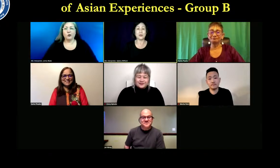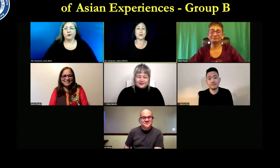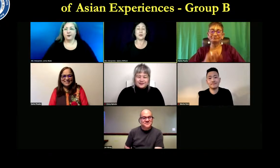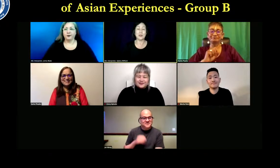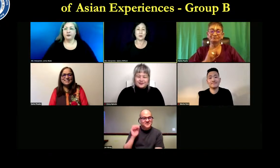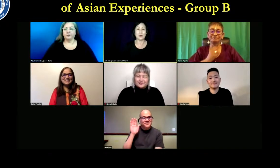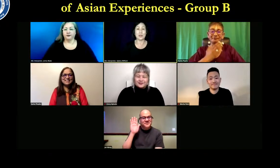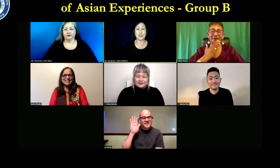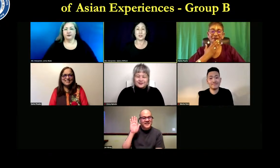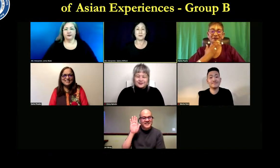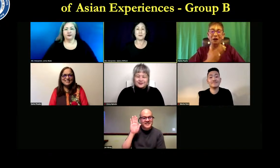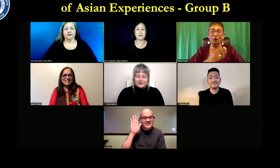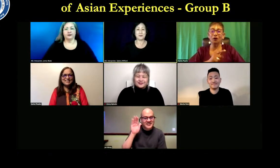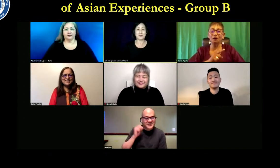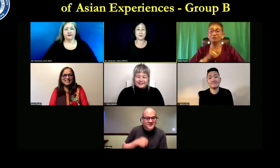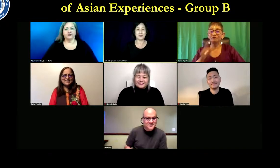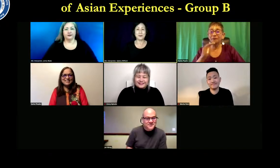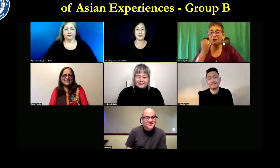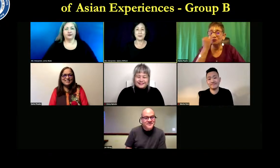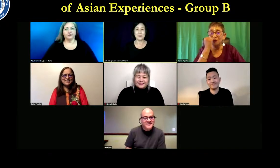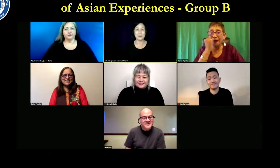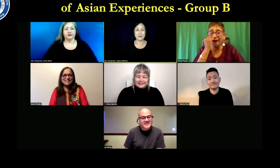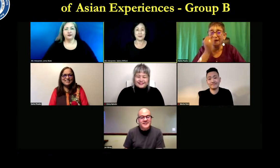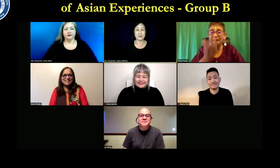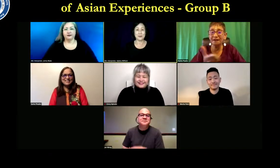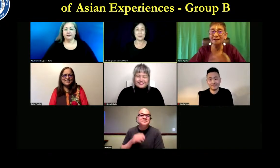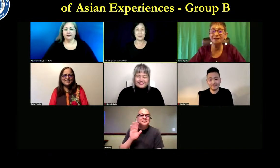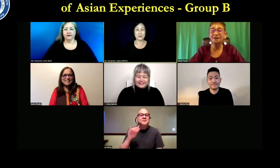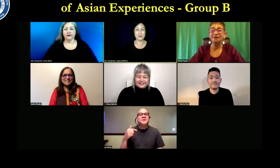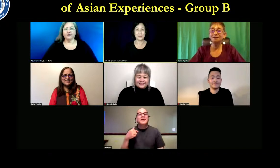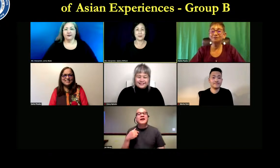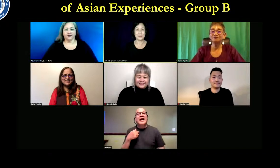and self-revelation.